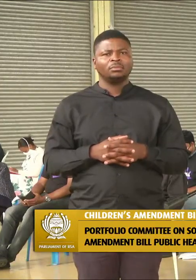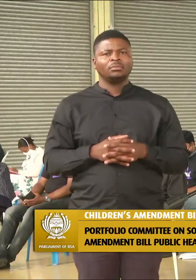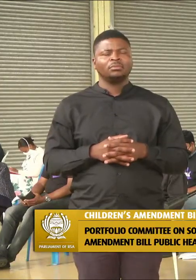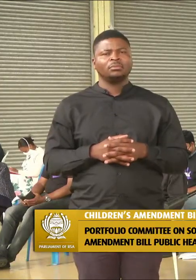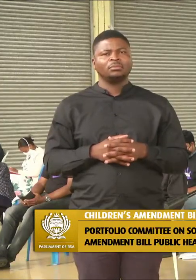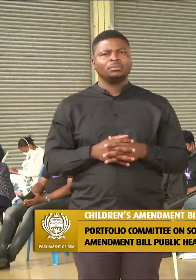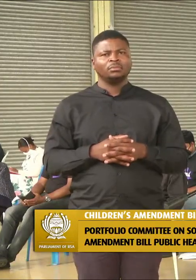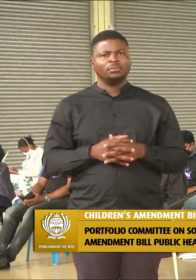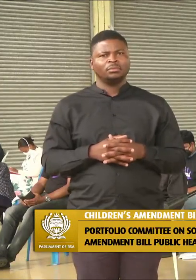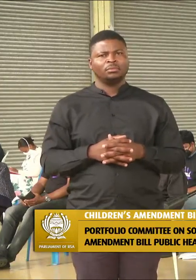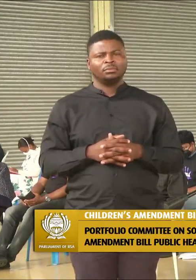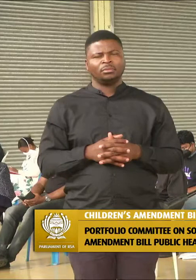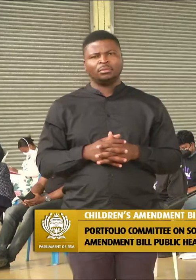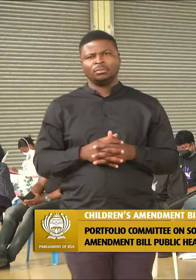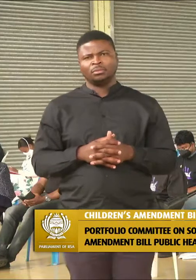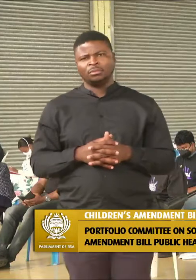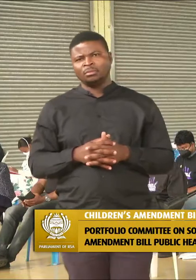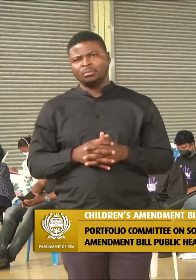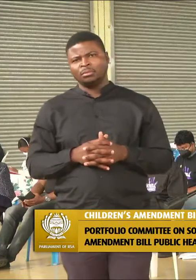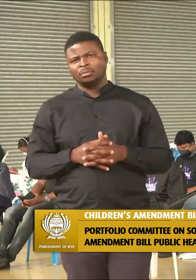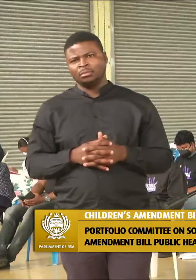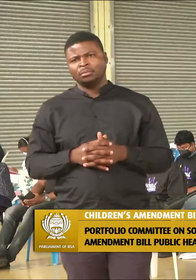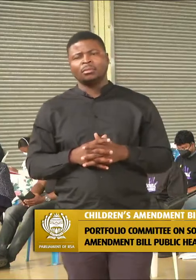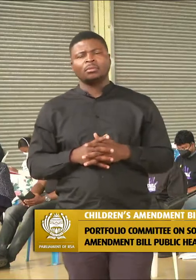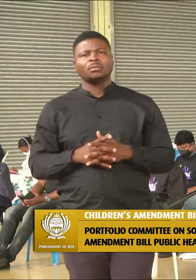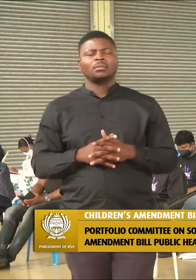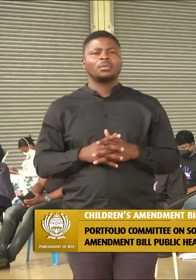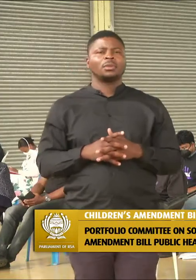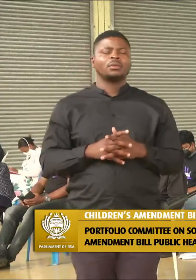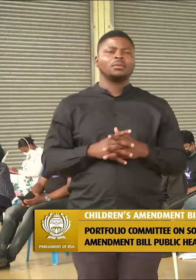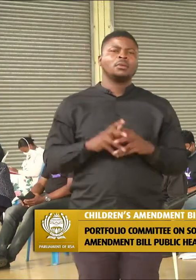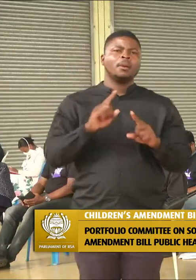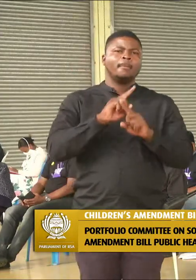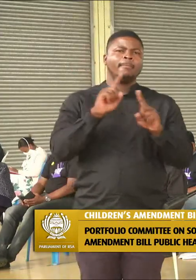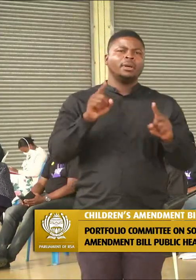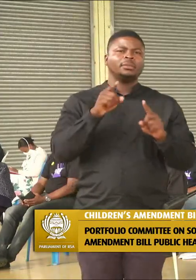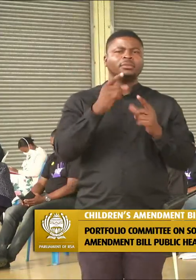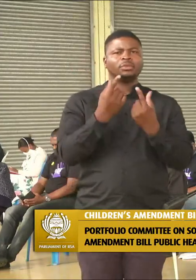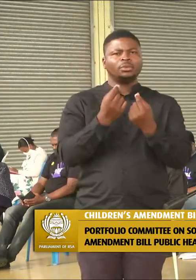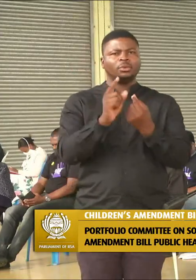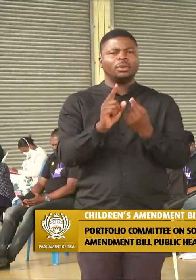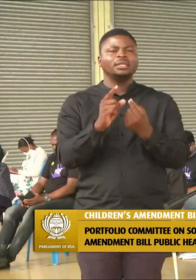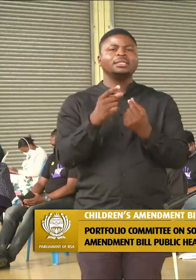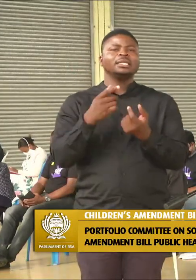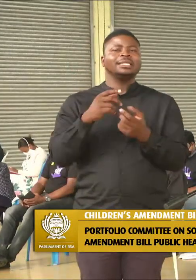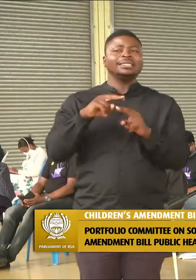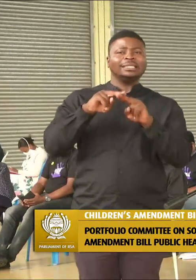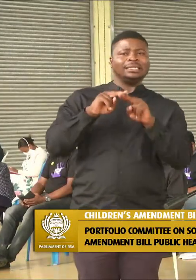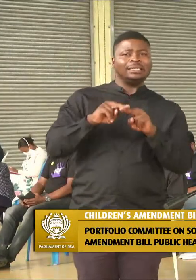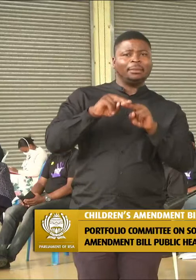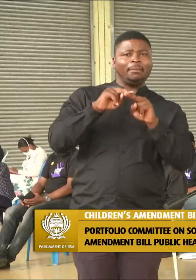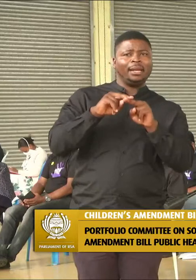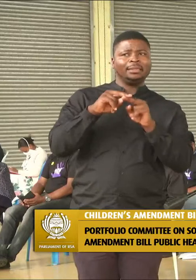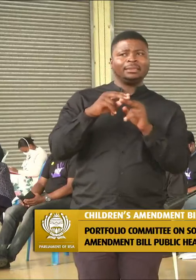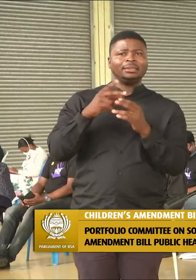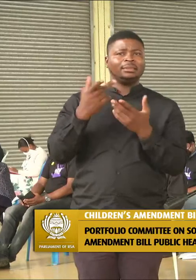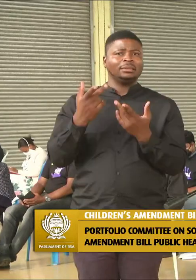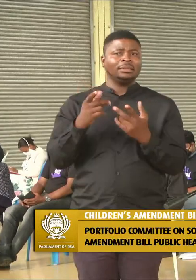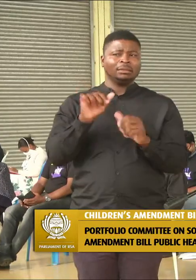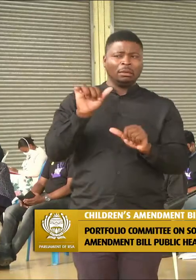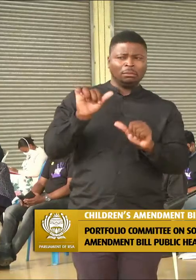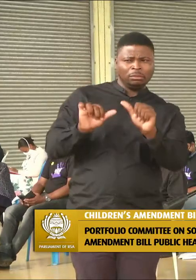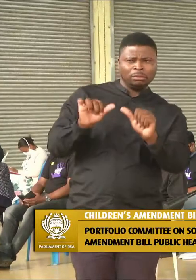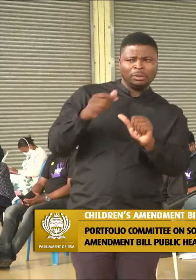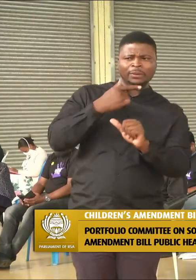enjani engakwazi ukuthi ngidile nayo nomntwana uma isengaphakathi kwi-center. For me, I assess